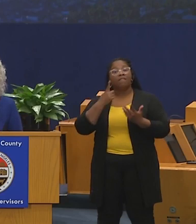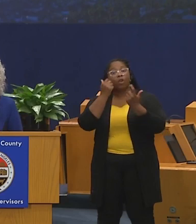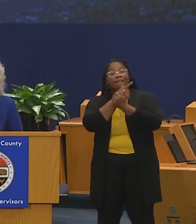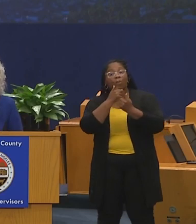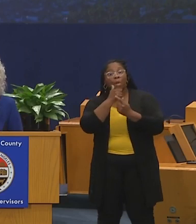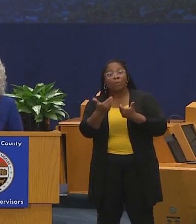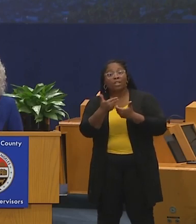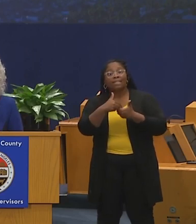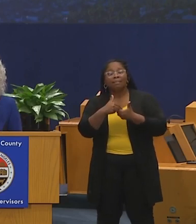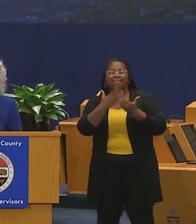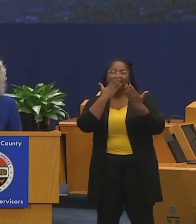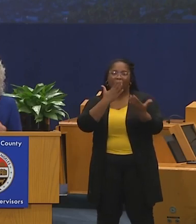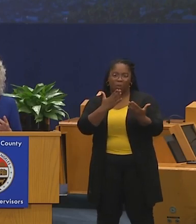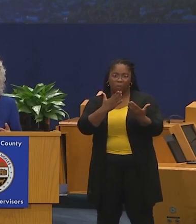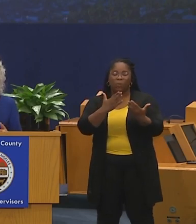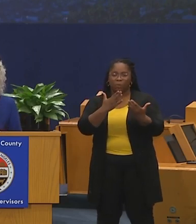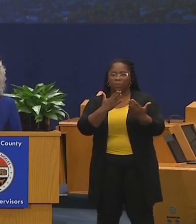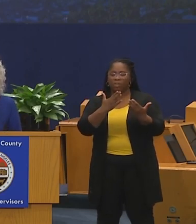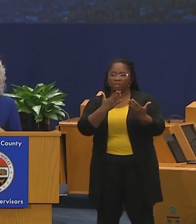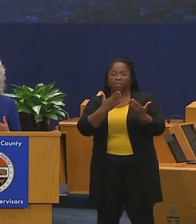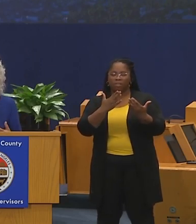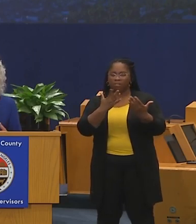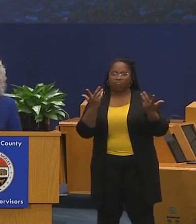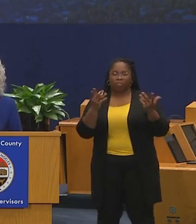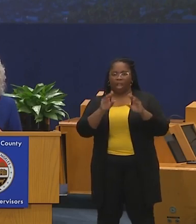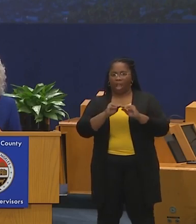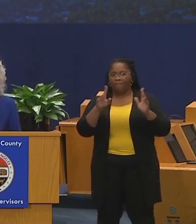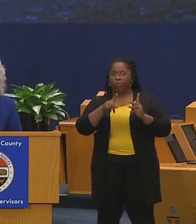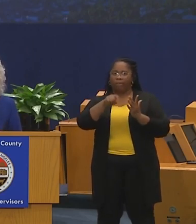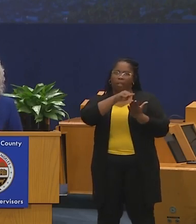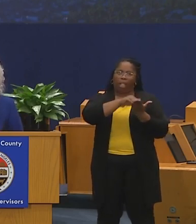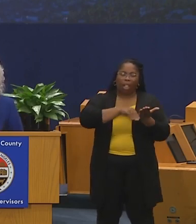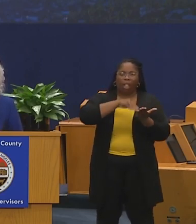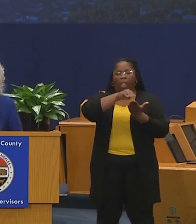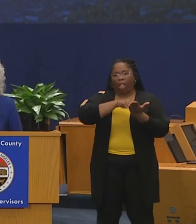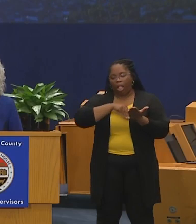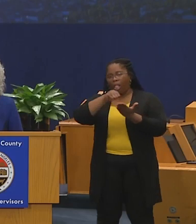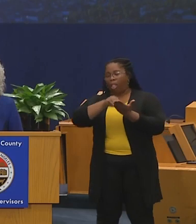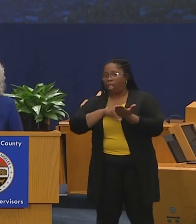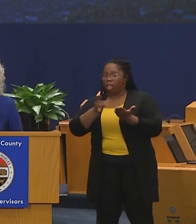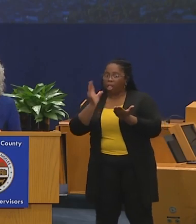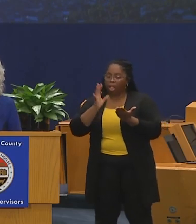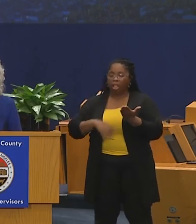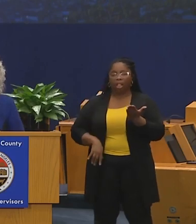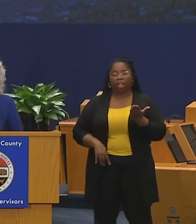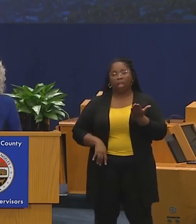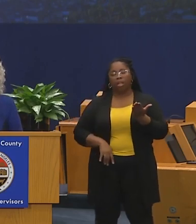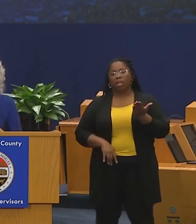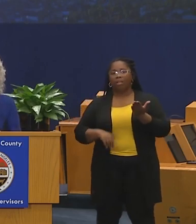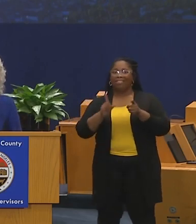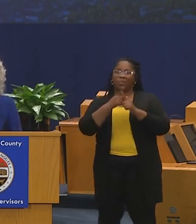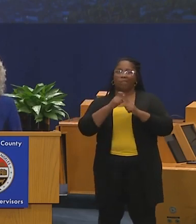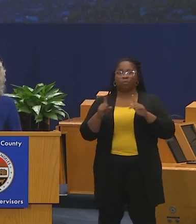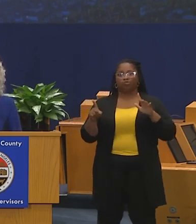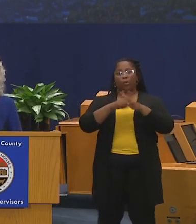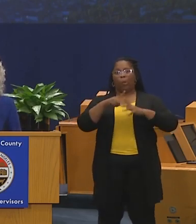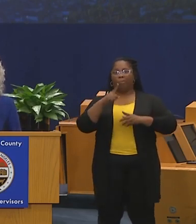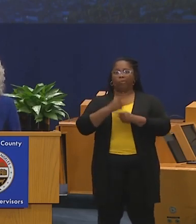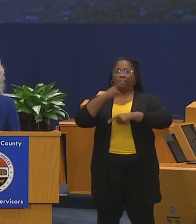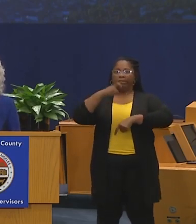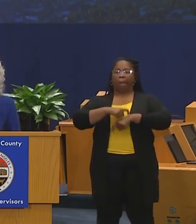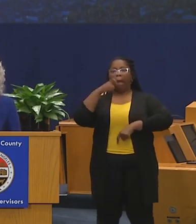in the study with us. It was obviously you had to fill out a lot of paperwork, and then you have to show up at the time you're assigned